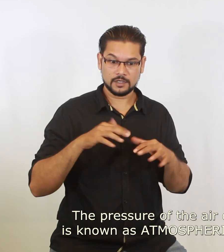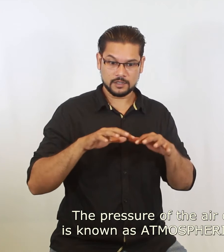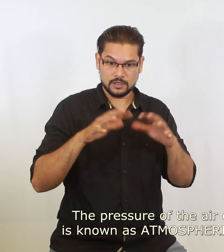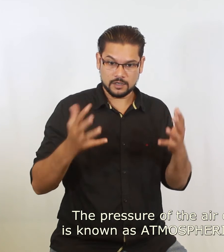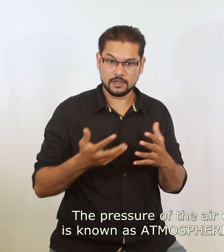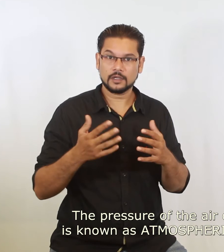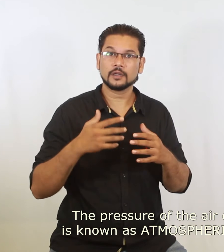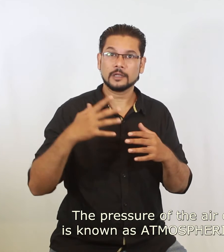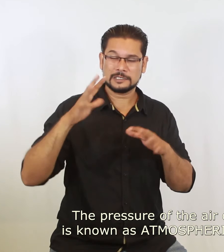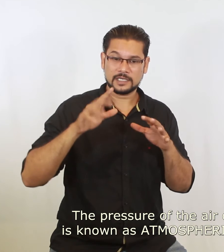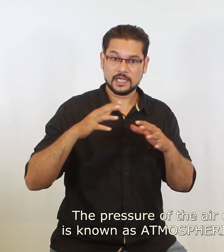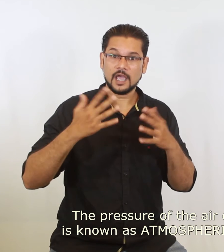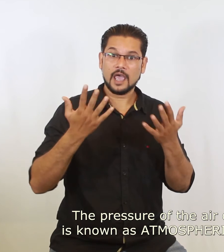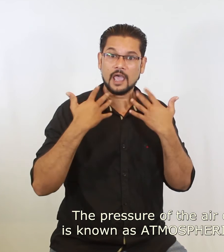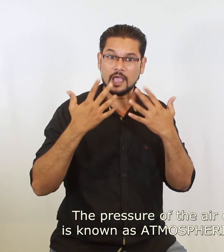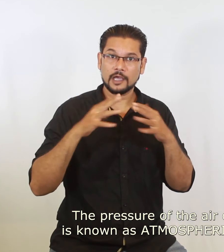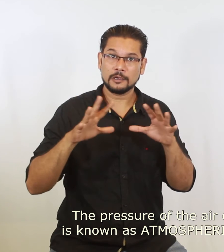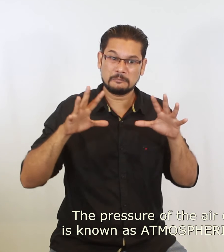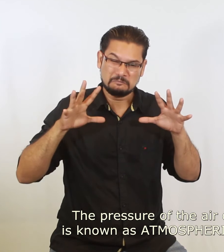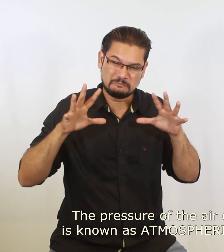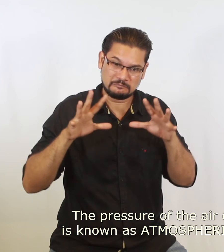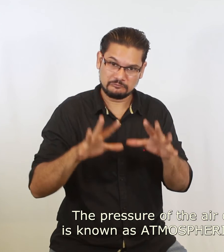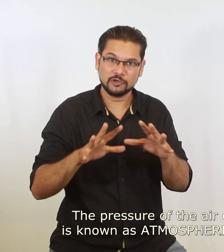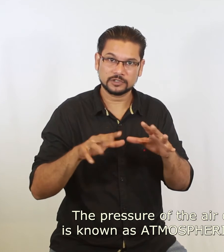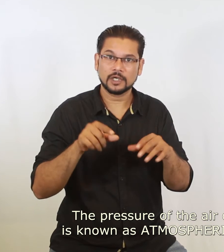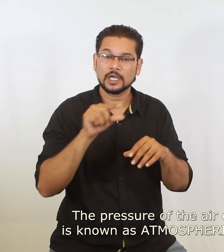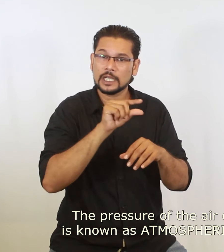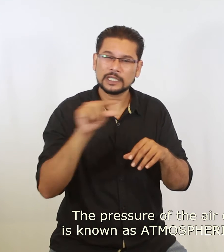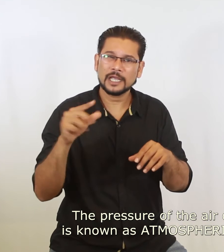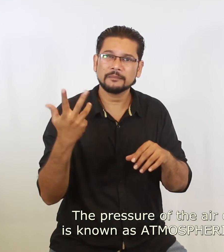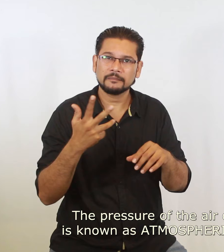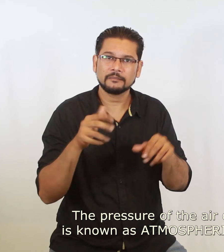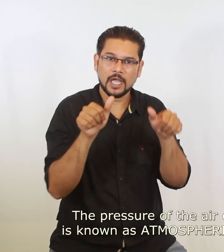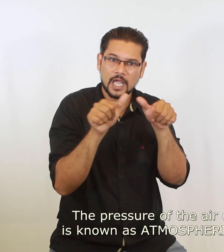The pressure of the air on the earth is known as atmospheric pressure.